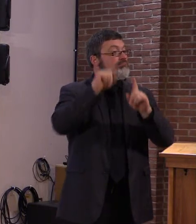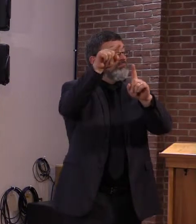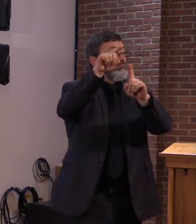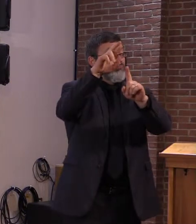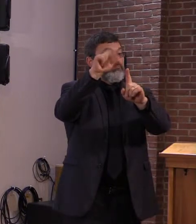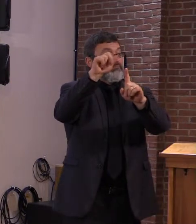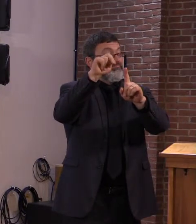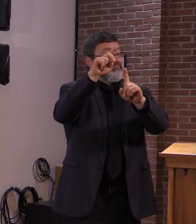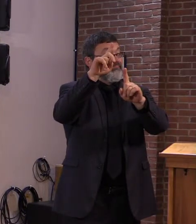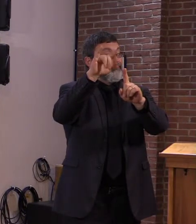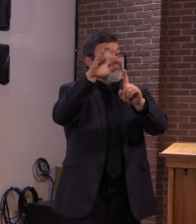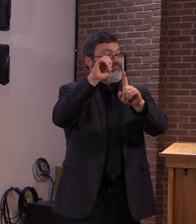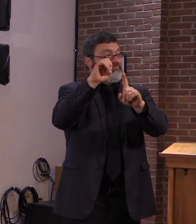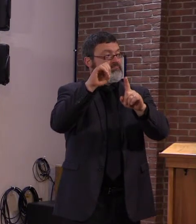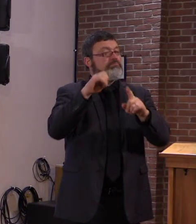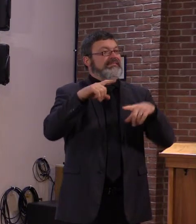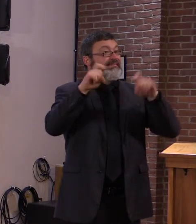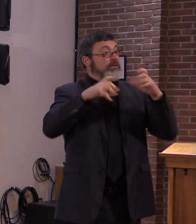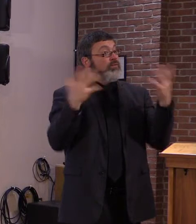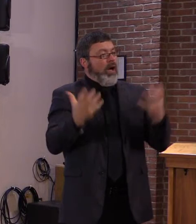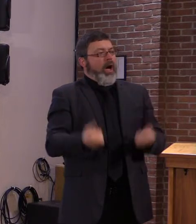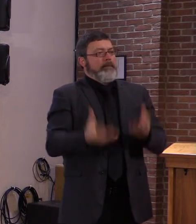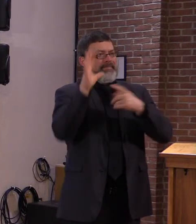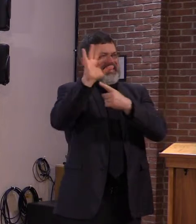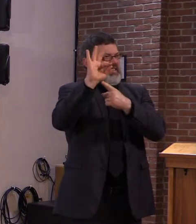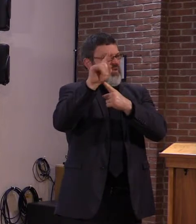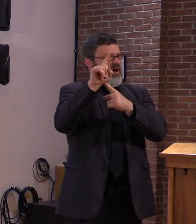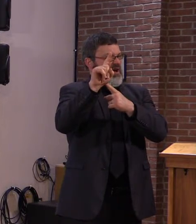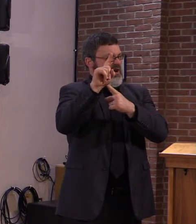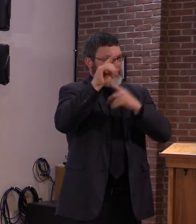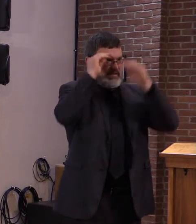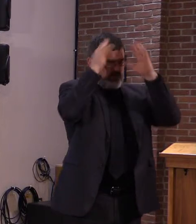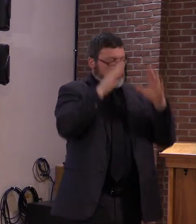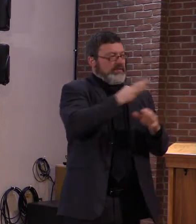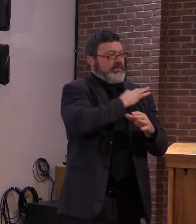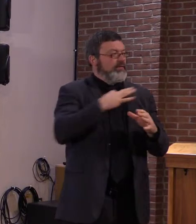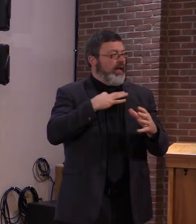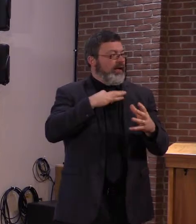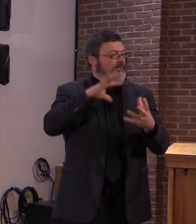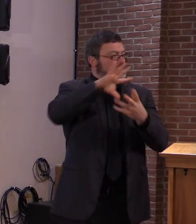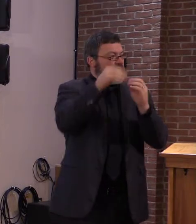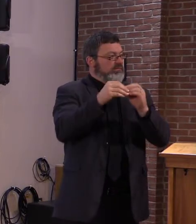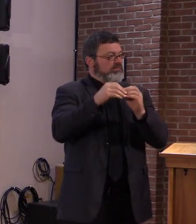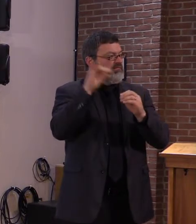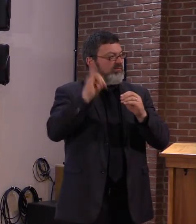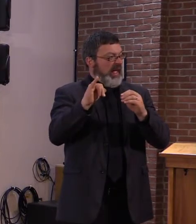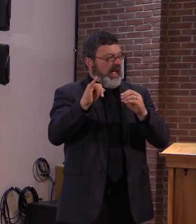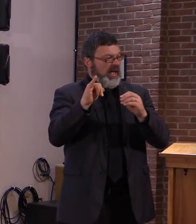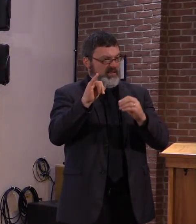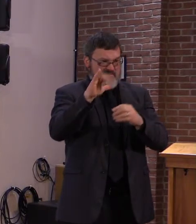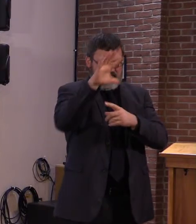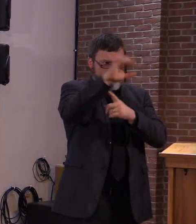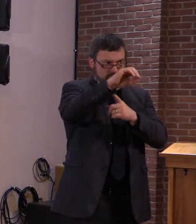There's no doubt 2020 has been a long and difficult year. Since February, we've battled a pandemic that's circled